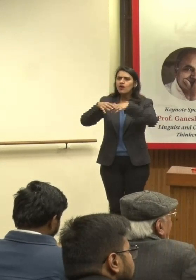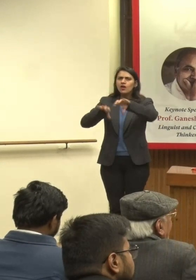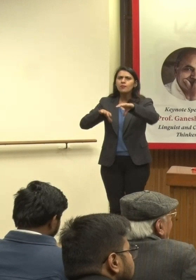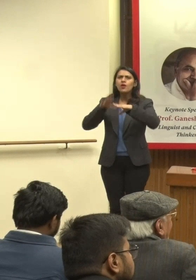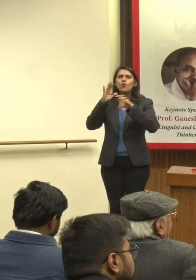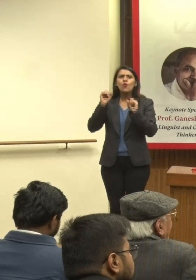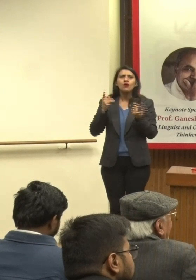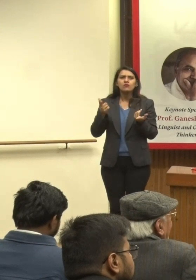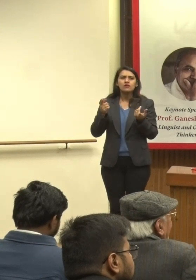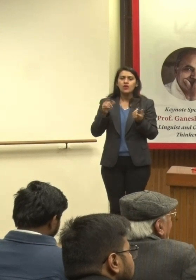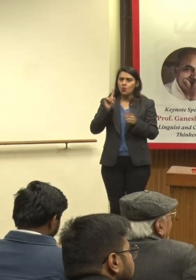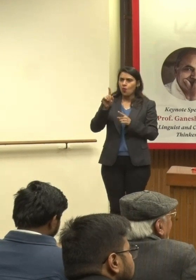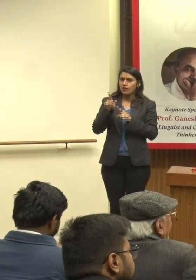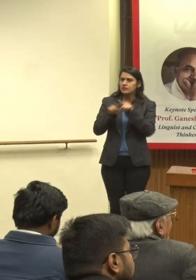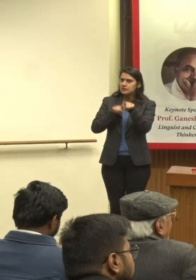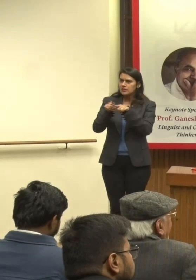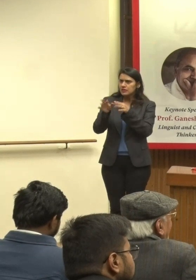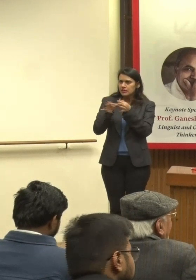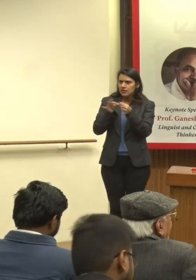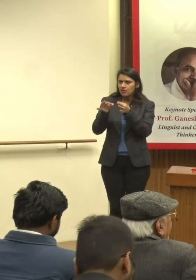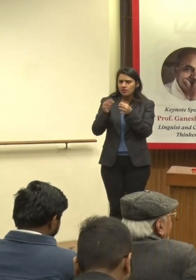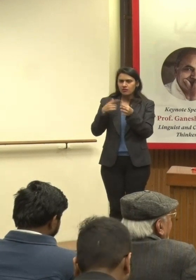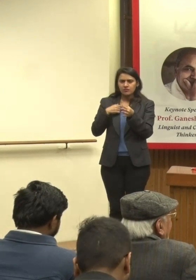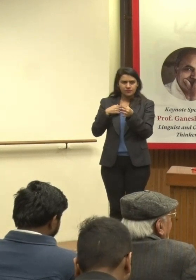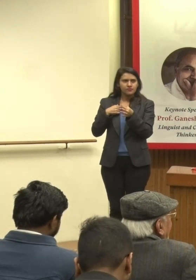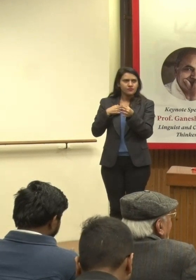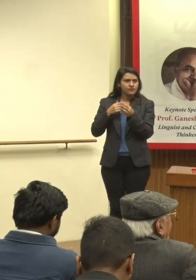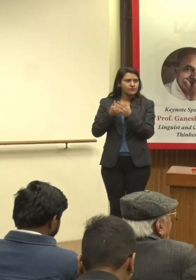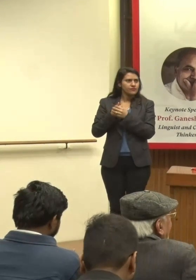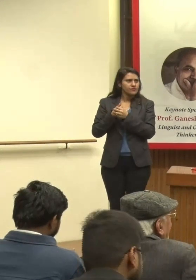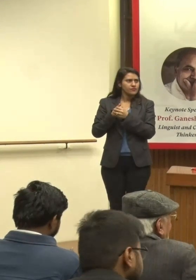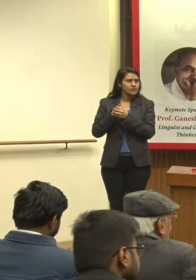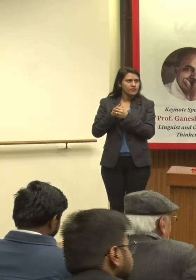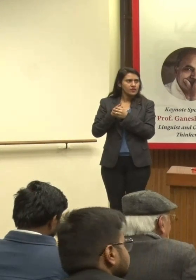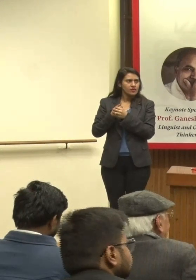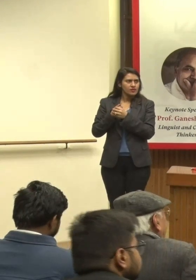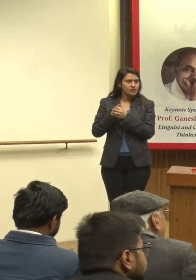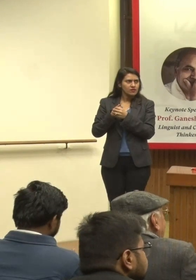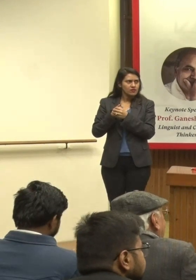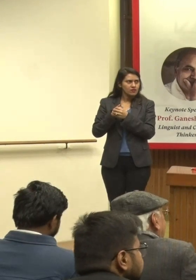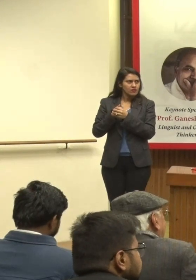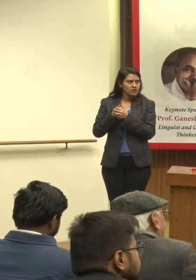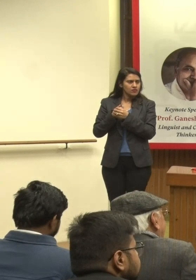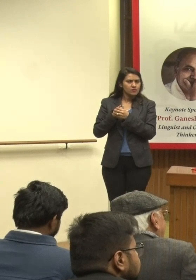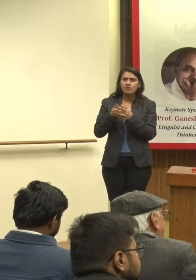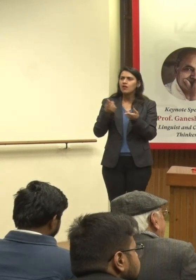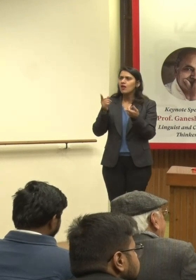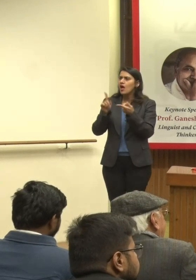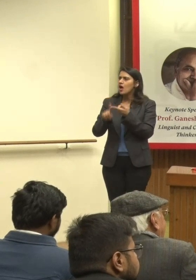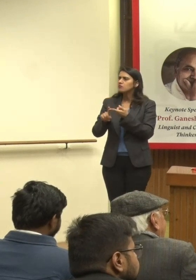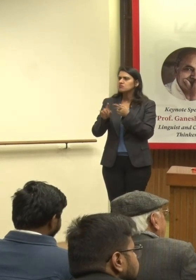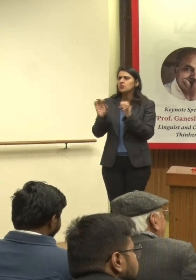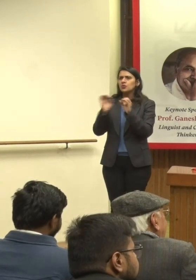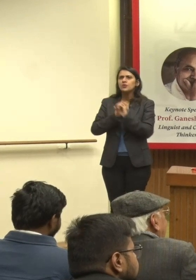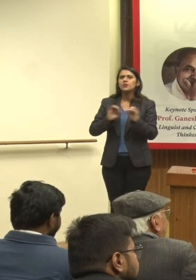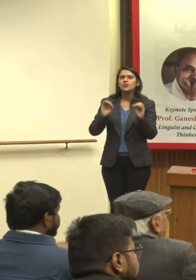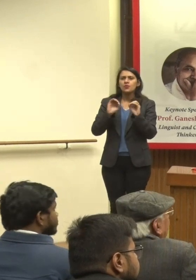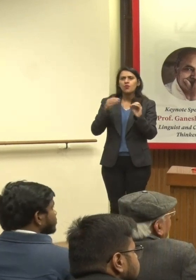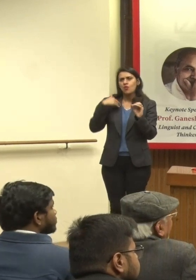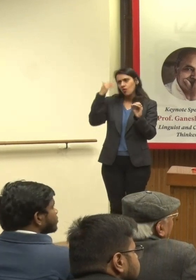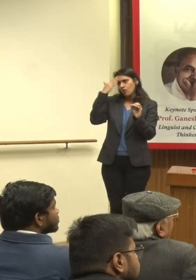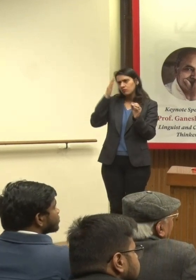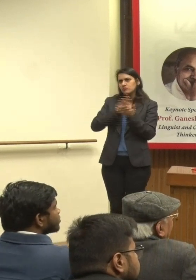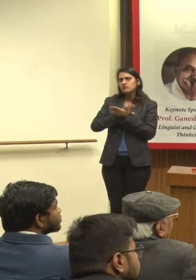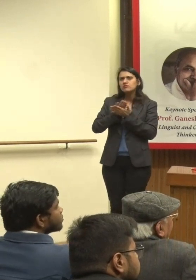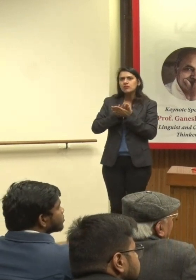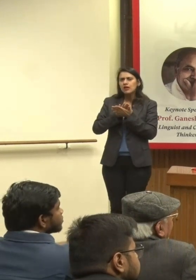not justify it. I do not justify it. But we at least know why it happened. We know about